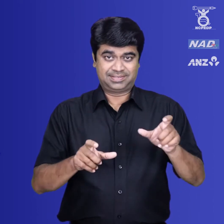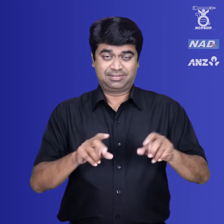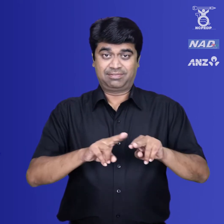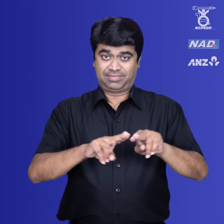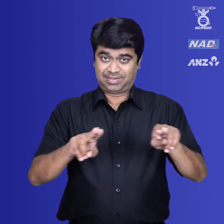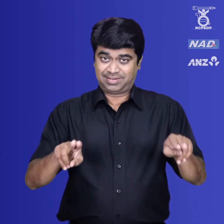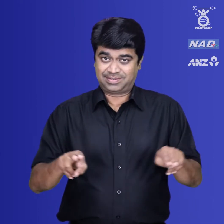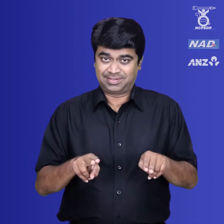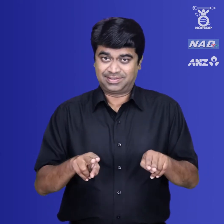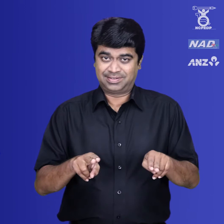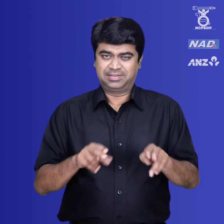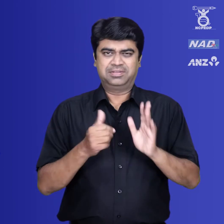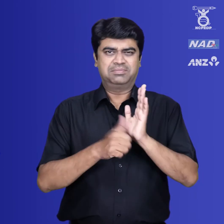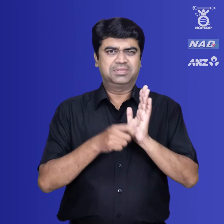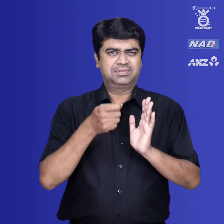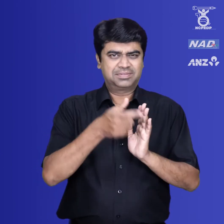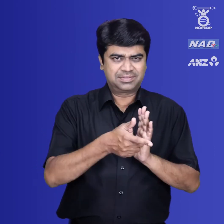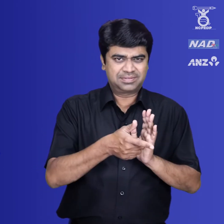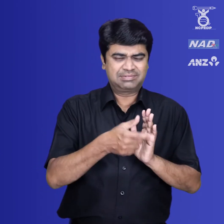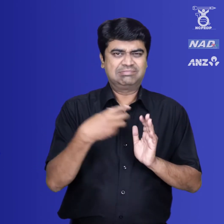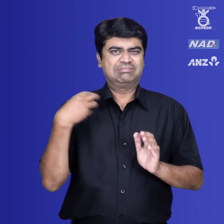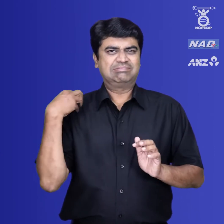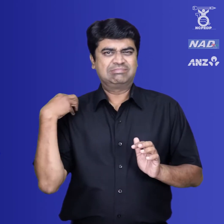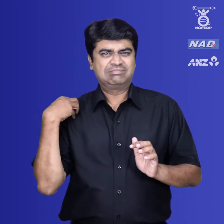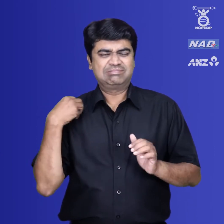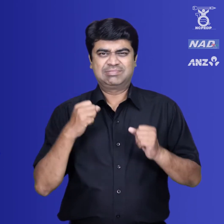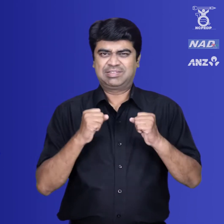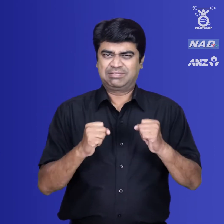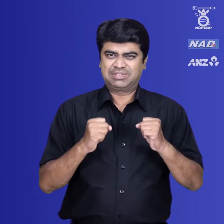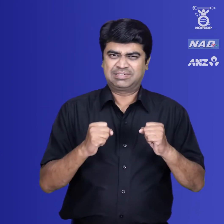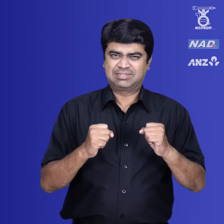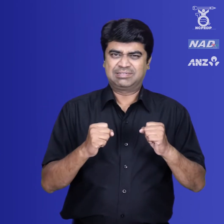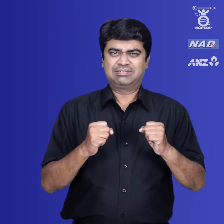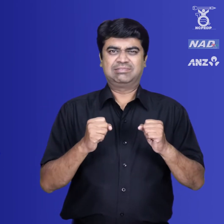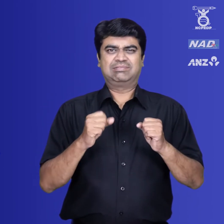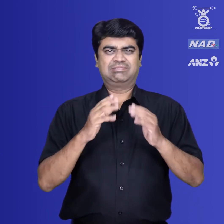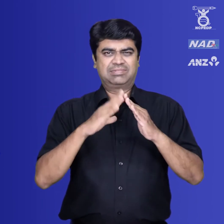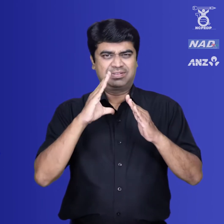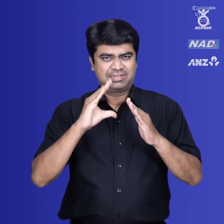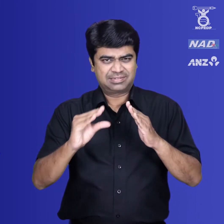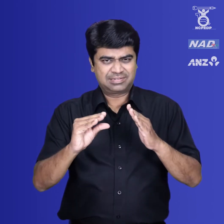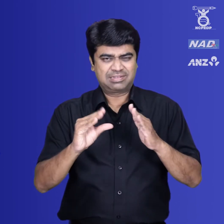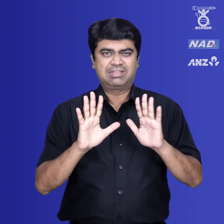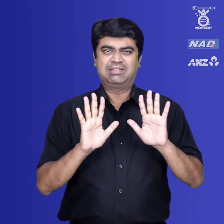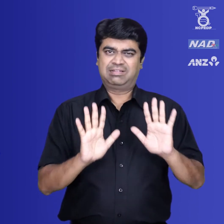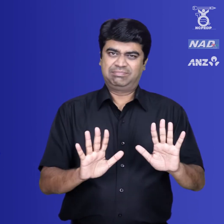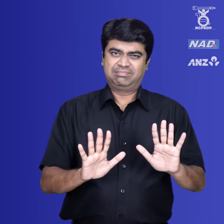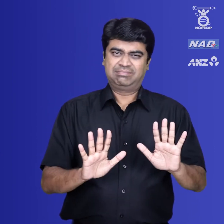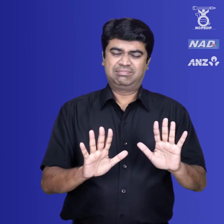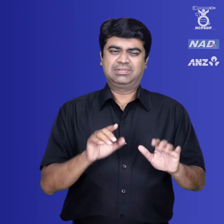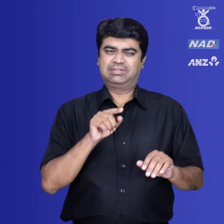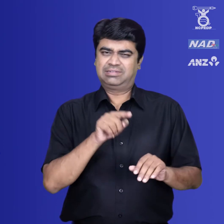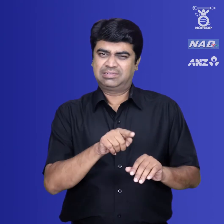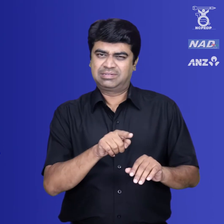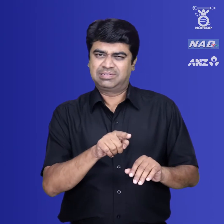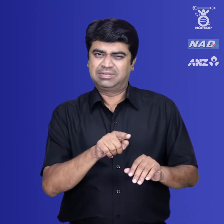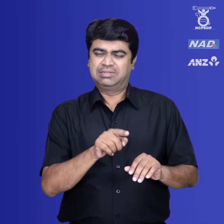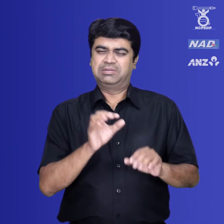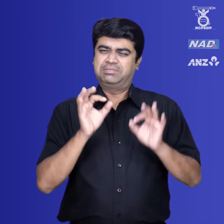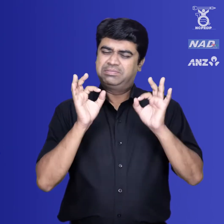free health care in the vicinity, especially in rural area, subject to such family